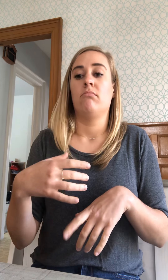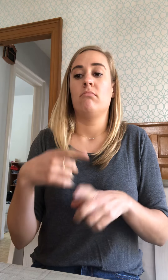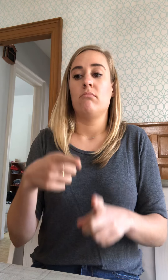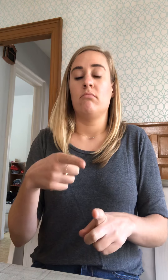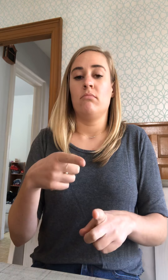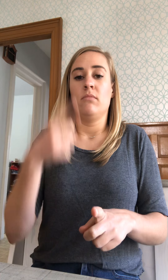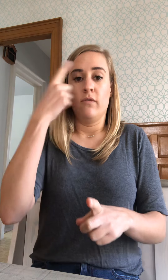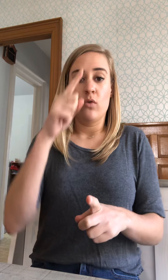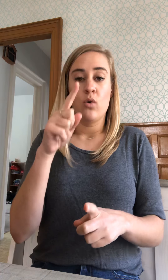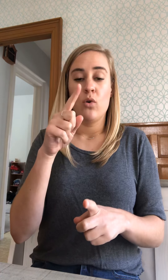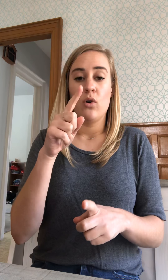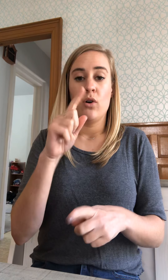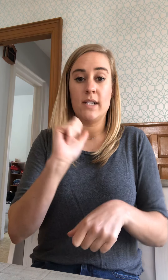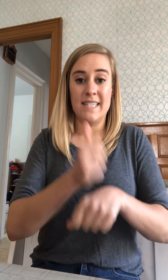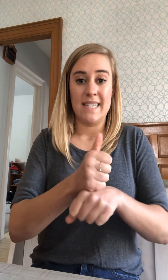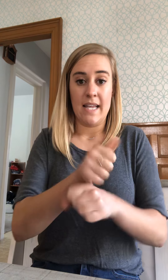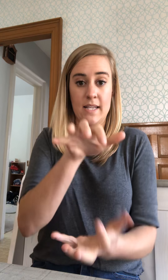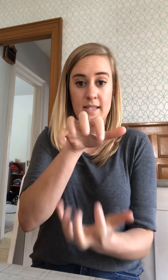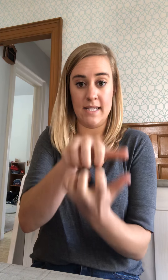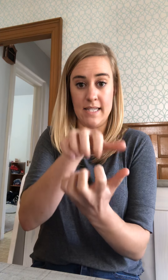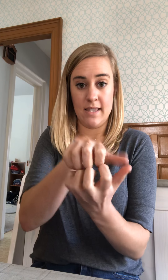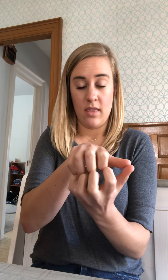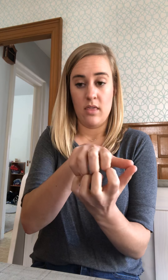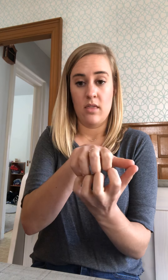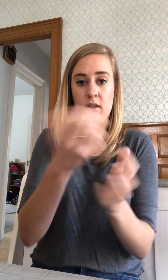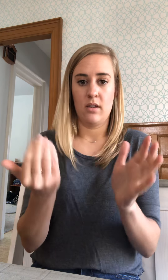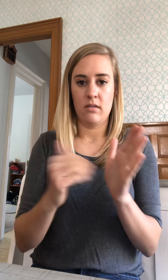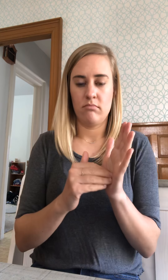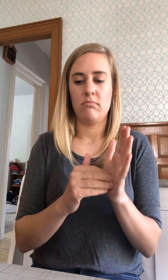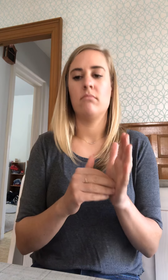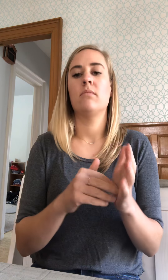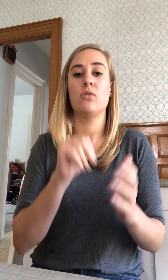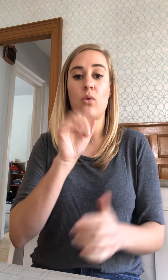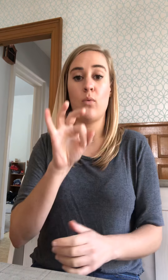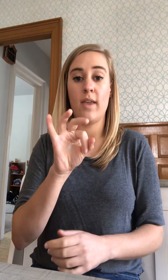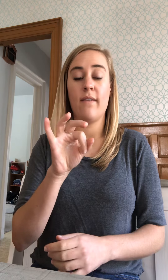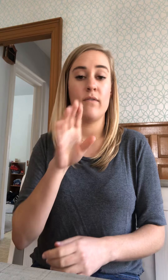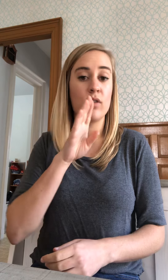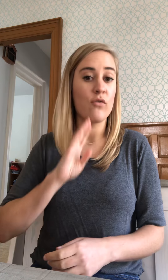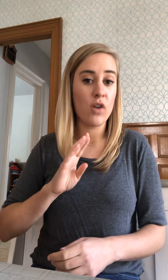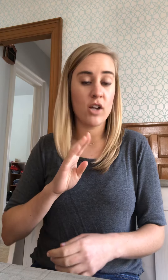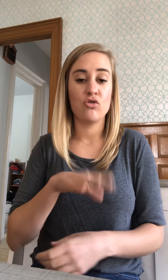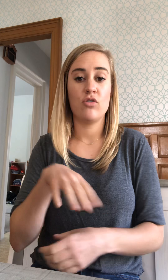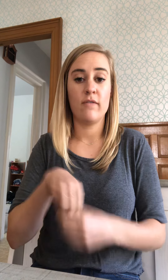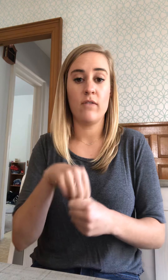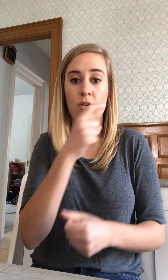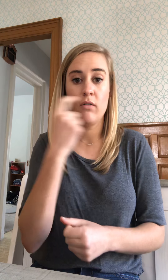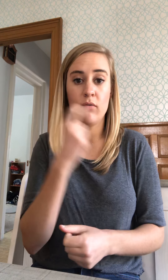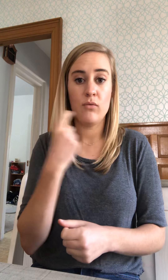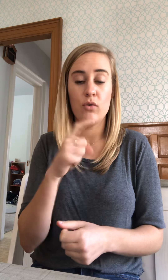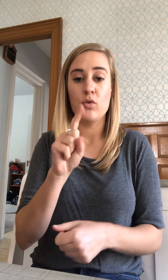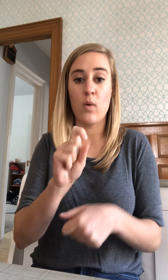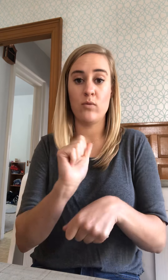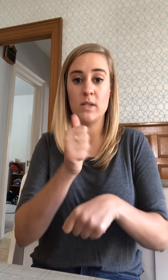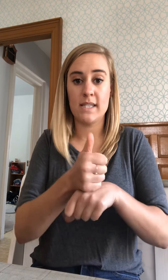teeth. So the most important thing when you're dealing with fractures that involve the dentition is to reestablish the occlusion. If you get the bones to heal,